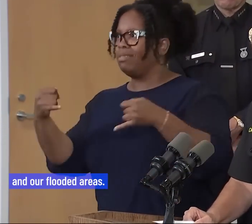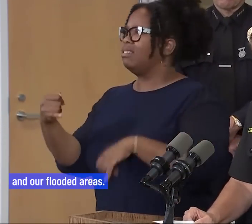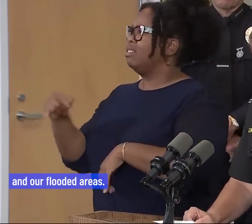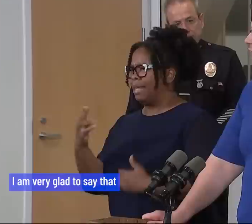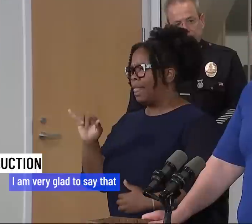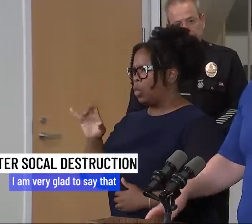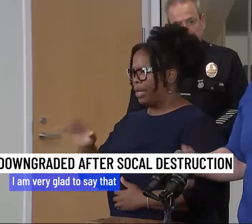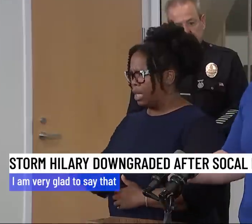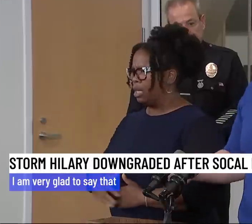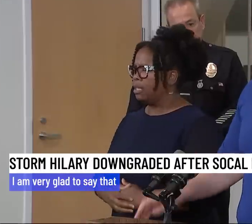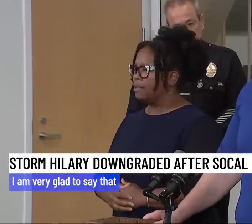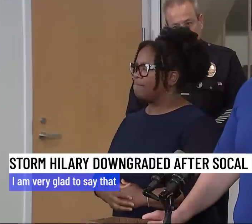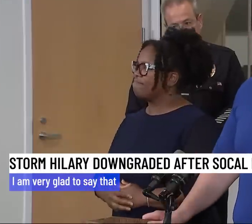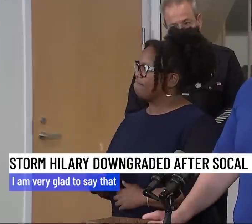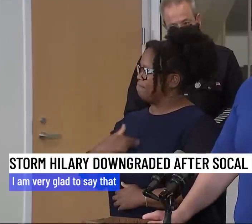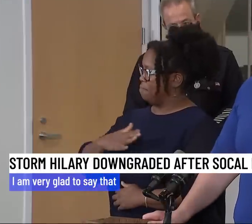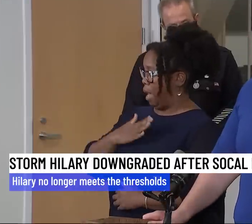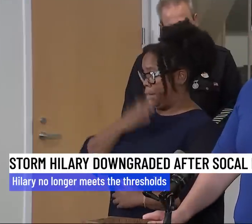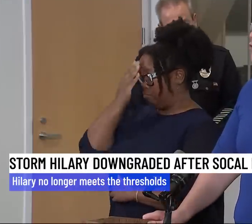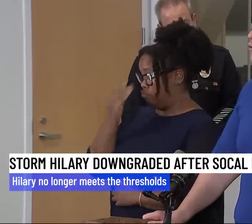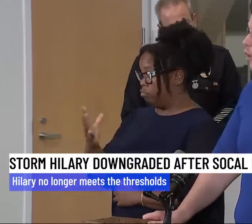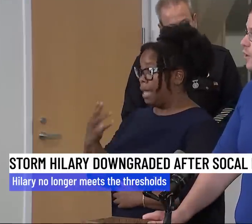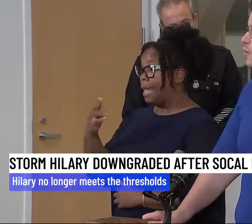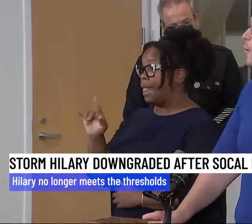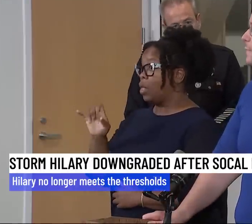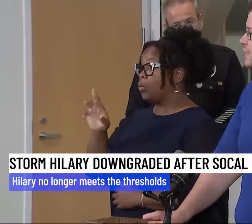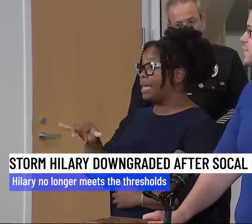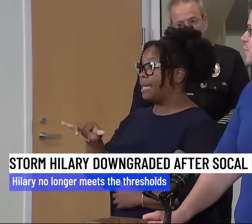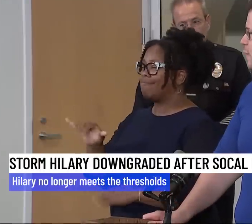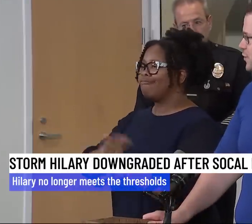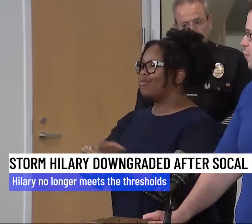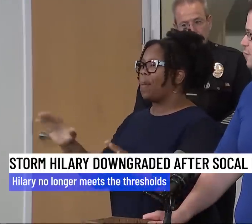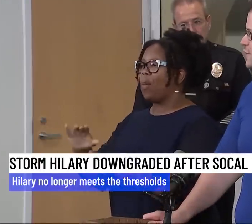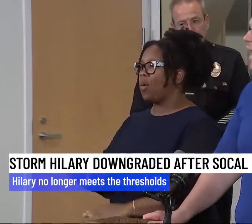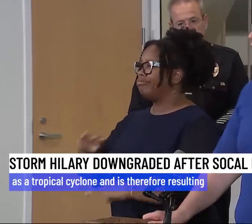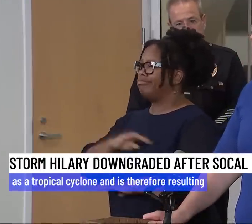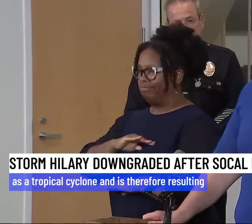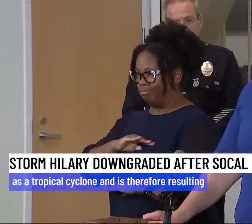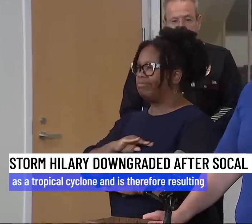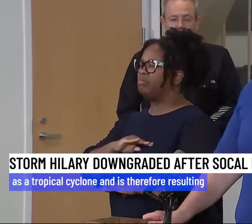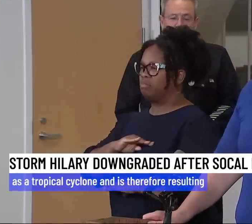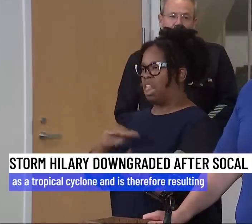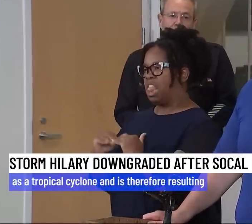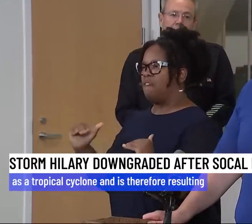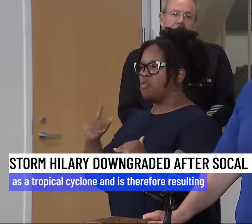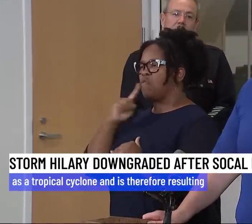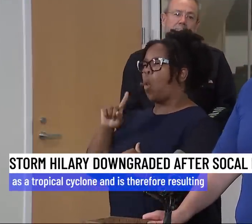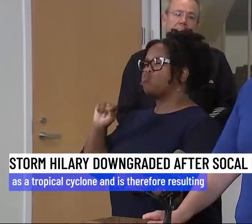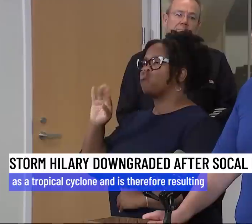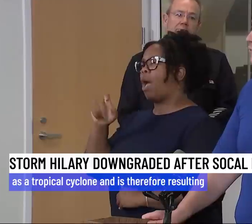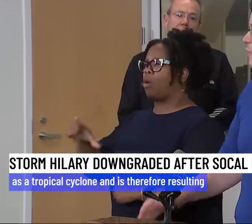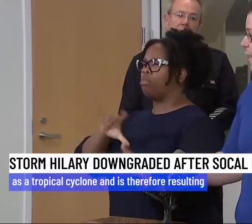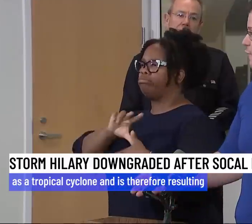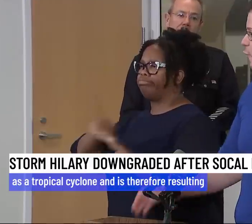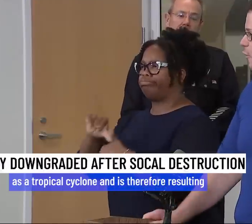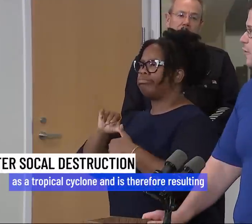flooded areas. I am very glad to say that Hilary no longer meets the thresholds as a tropical cyclone and